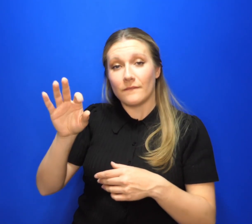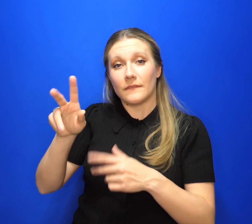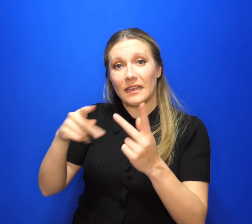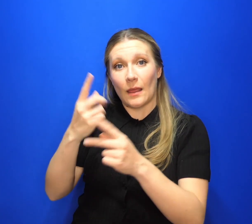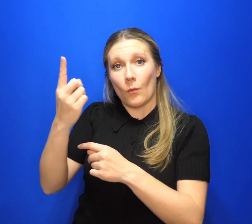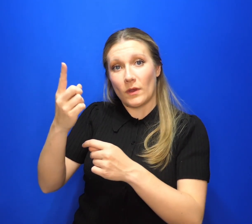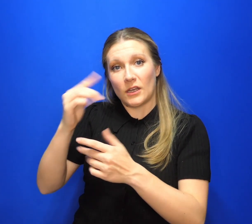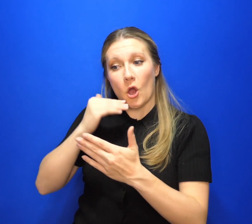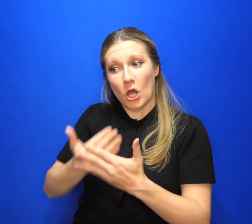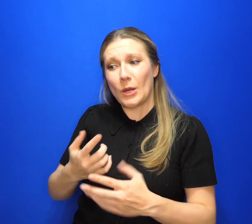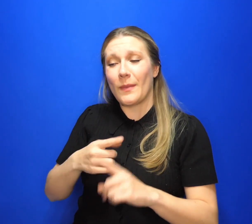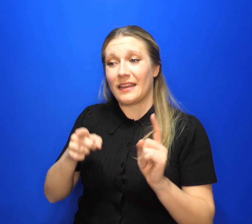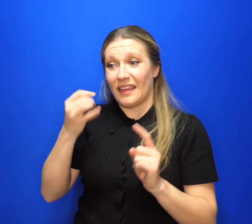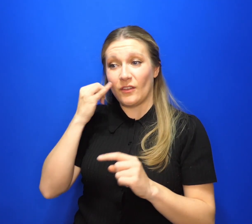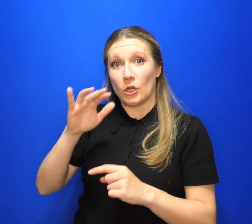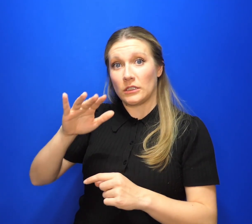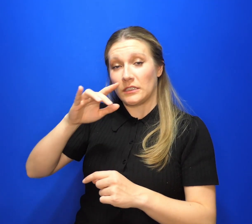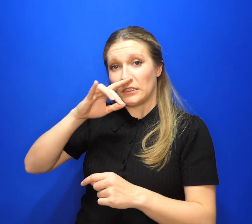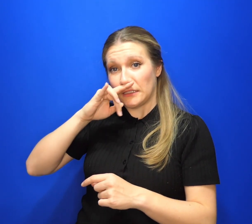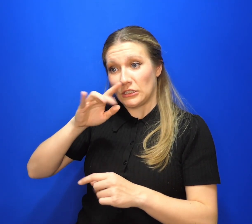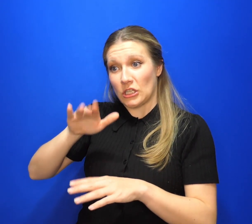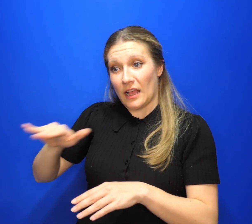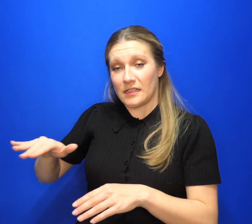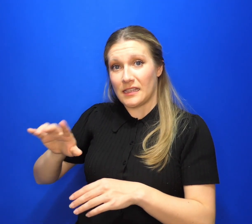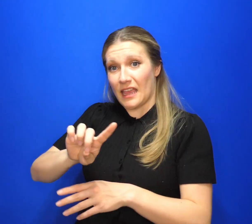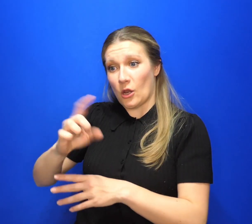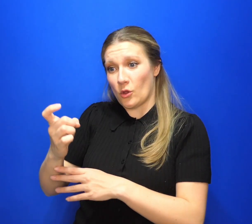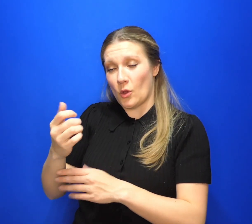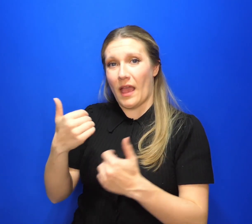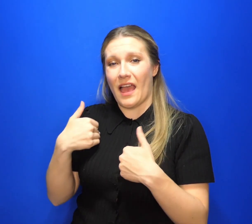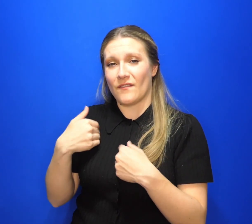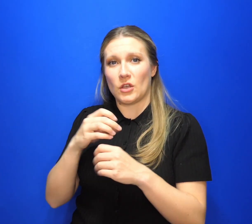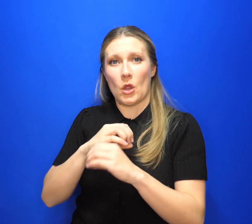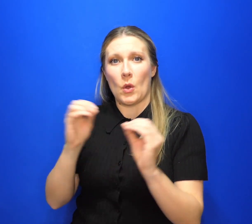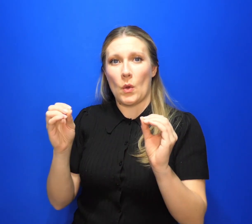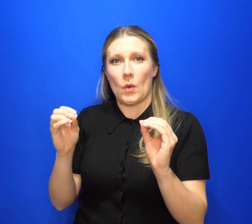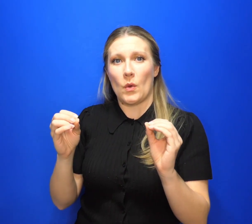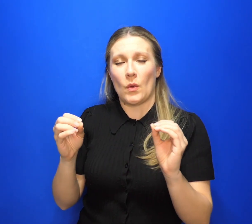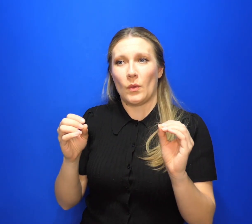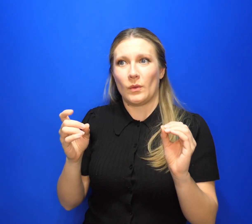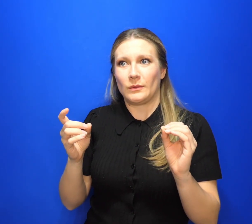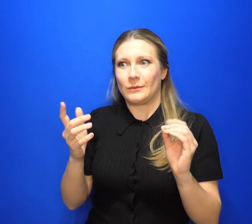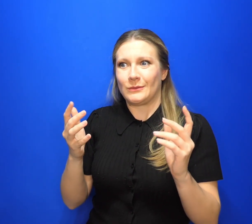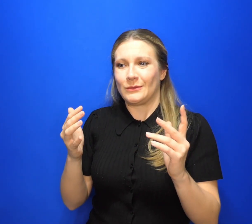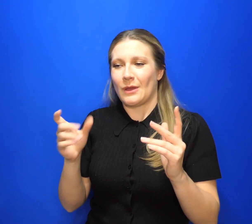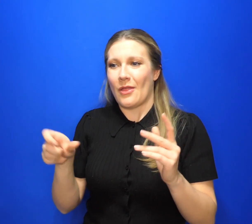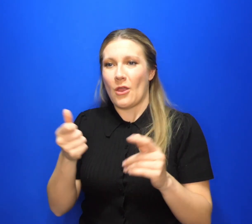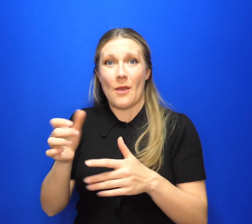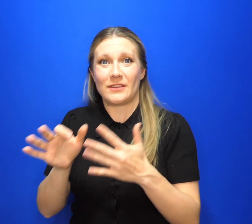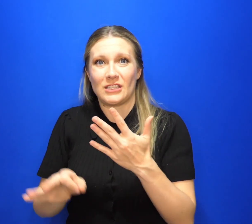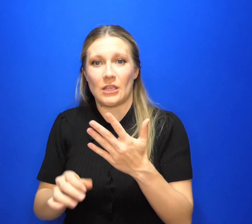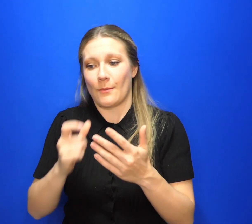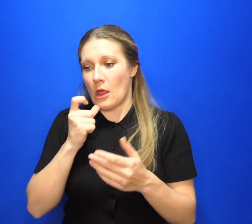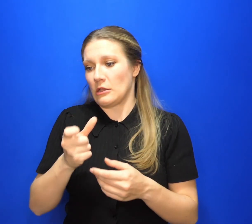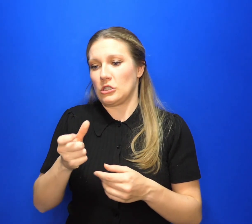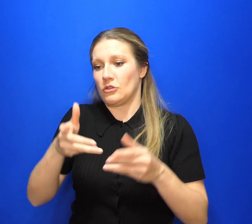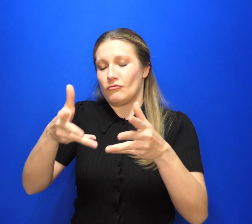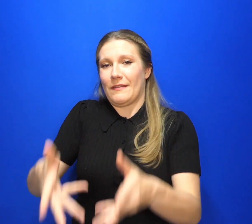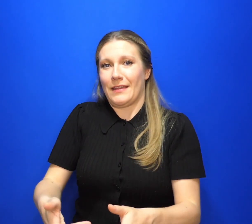not, I'm not dropping her in a basket and leaving her at a fire station. She's my kid. I'm going to figure this out. Right. She's not Moses.